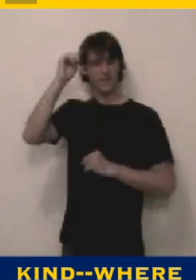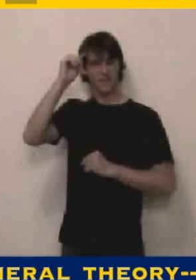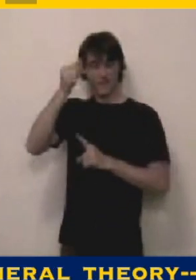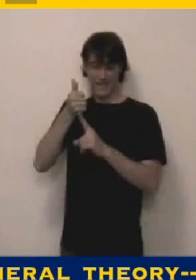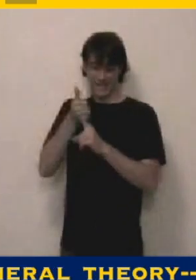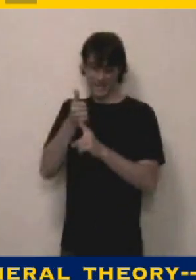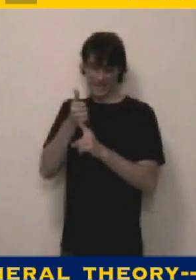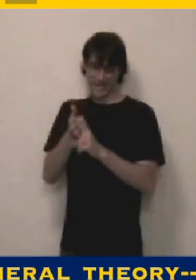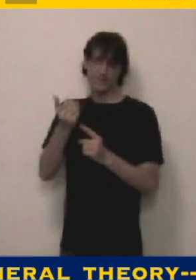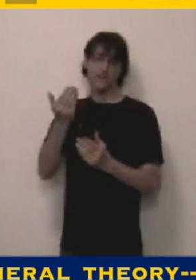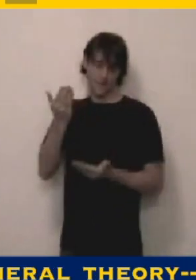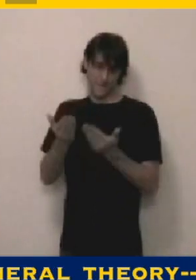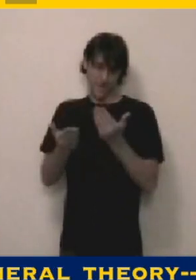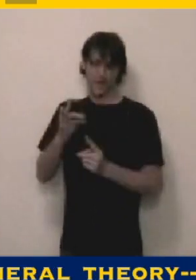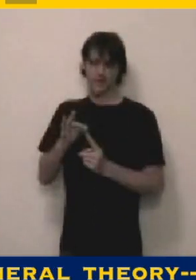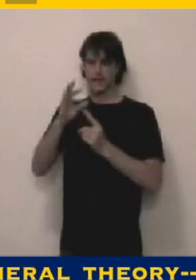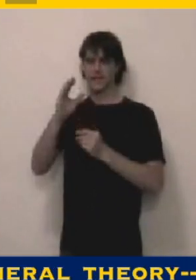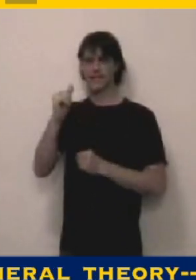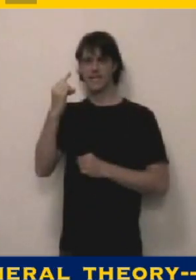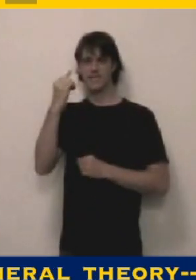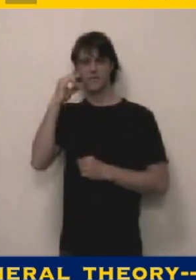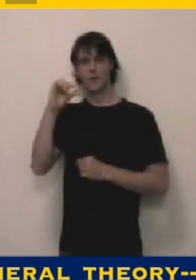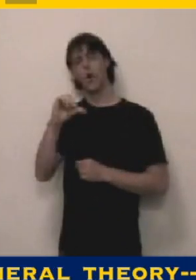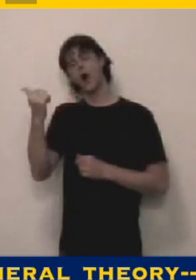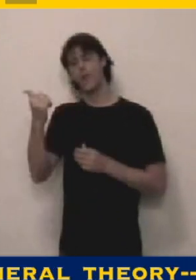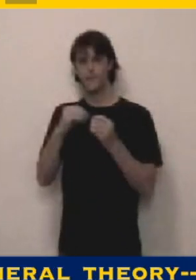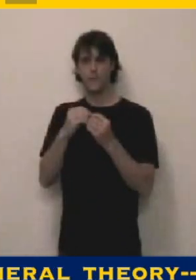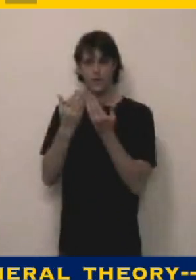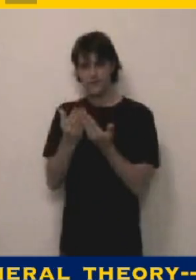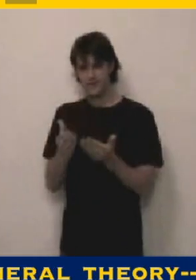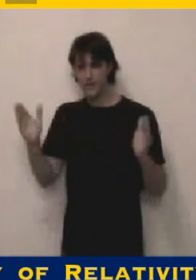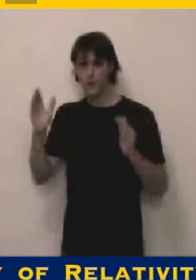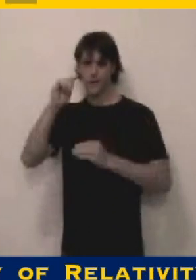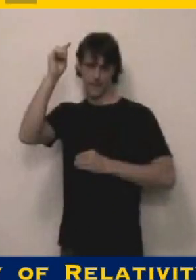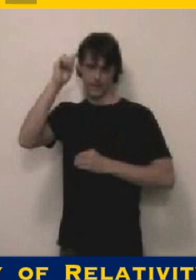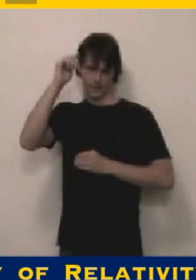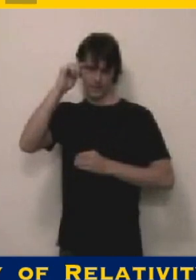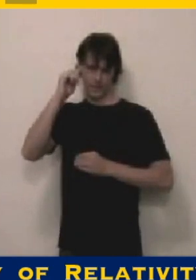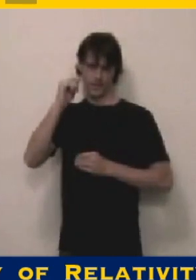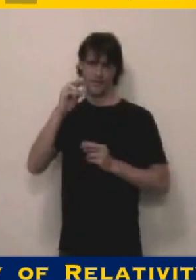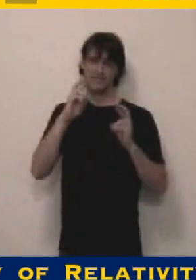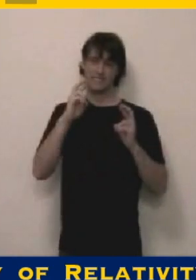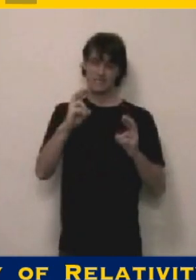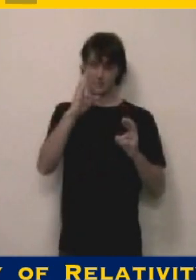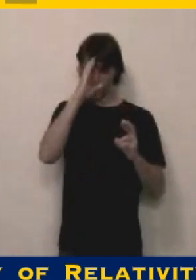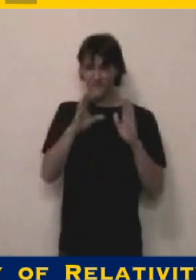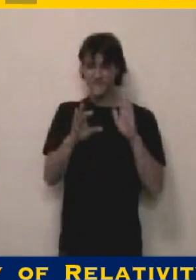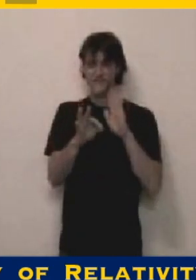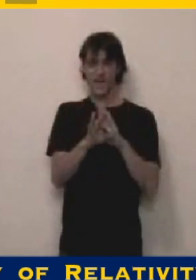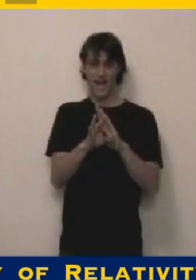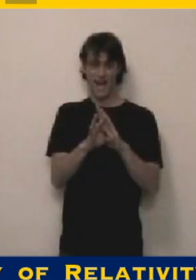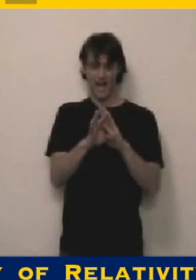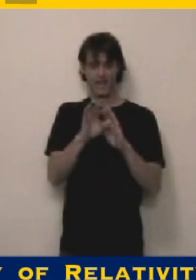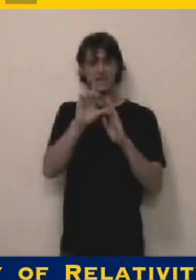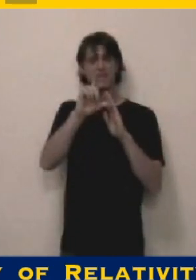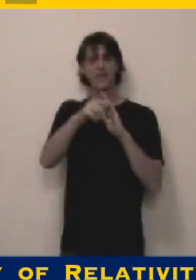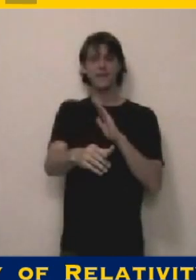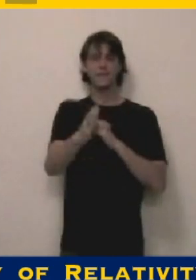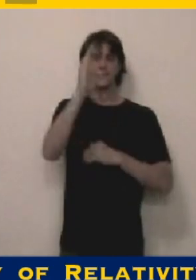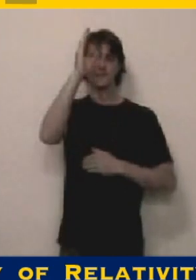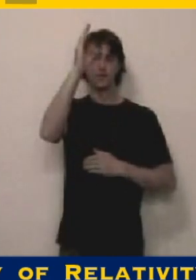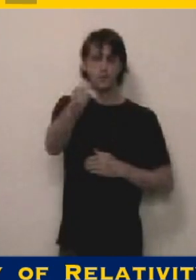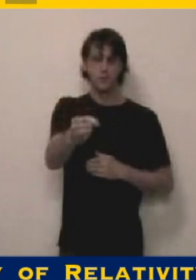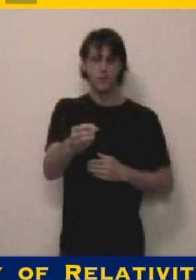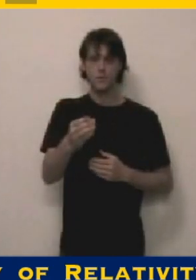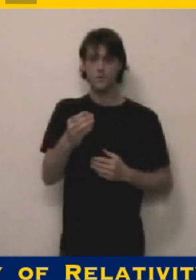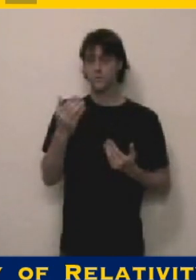actually a special case of an even more general theory, are the happy norm in science. Einstein's special theory of relativity is on as solid a